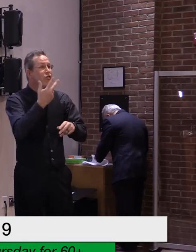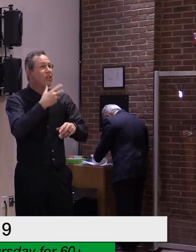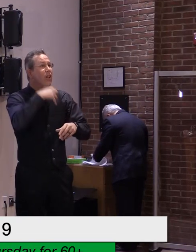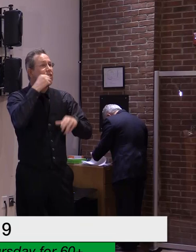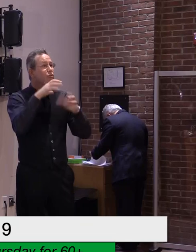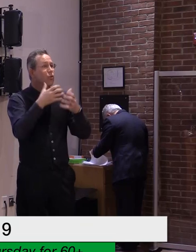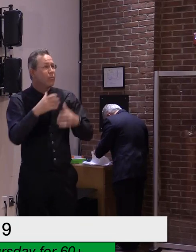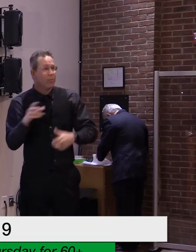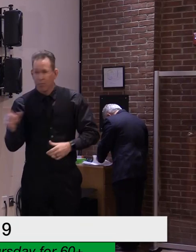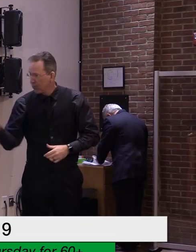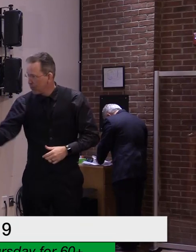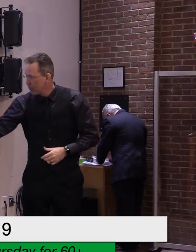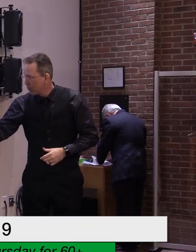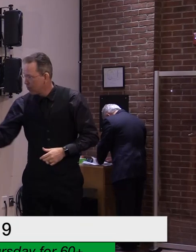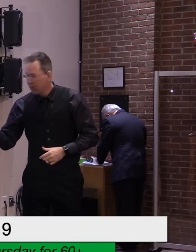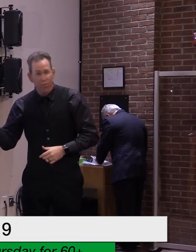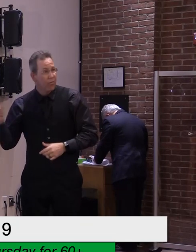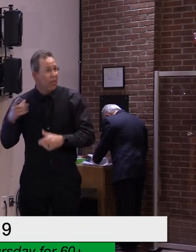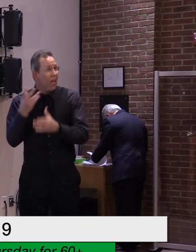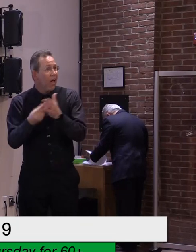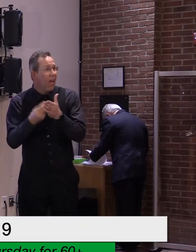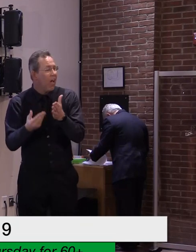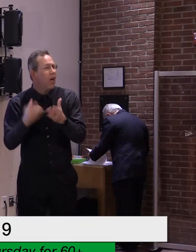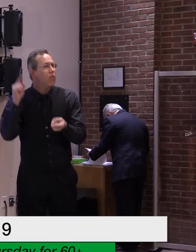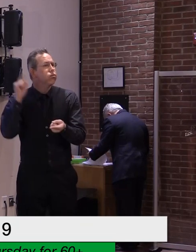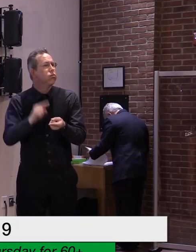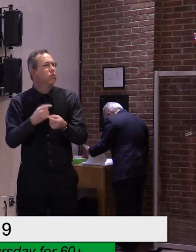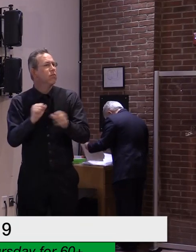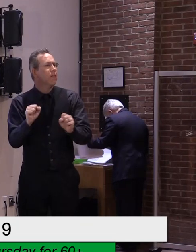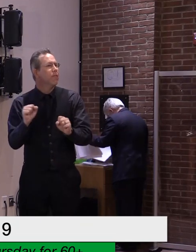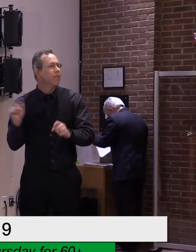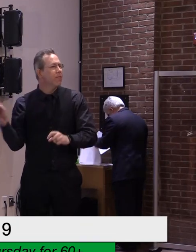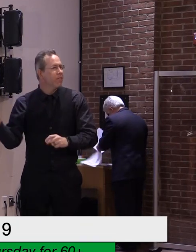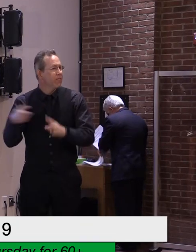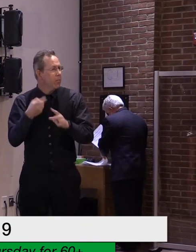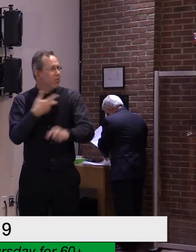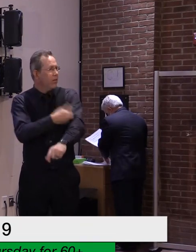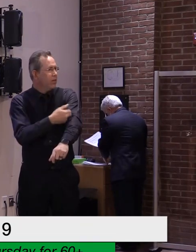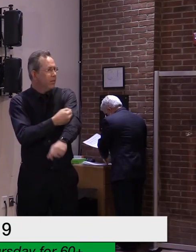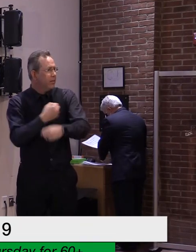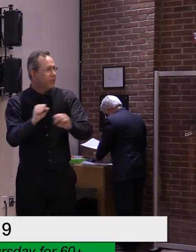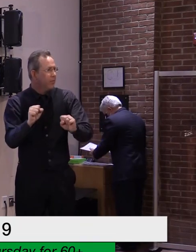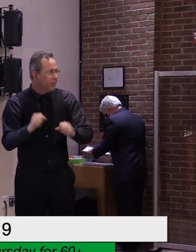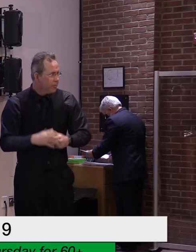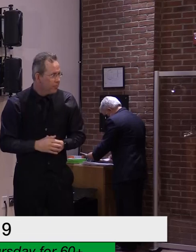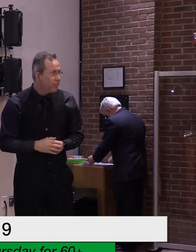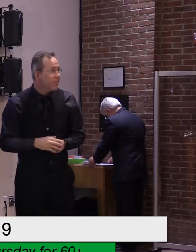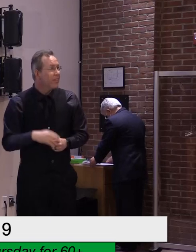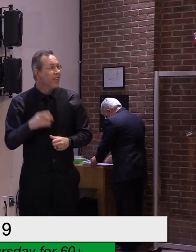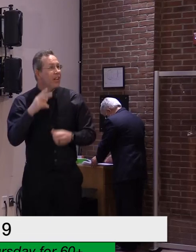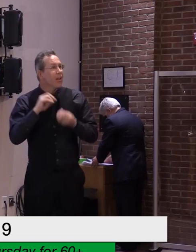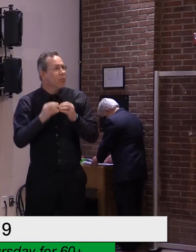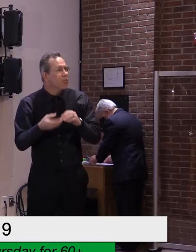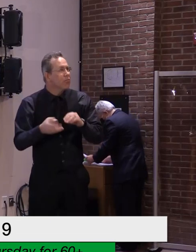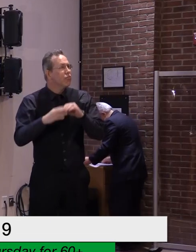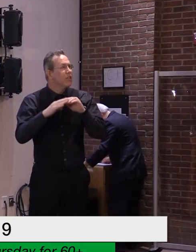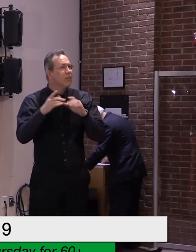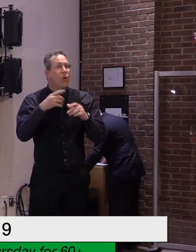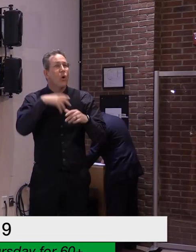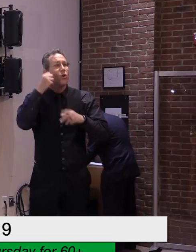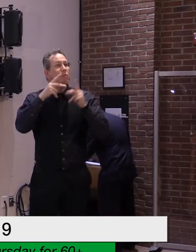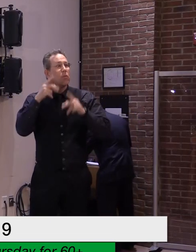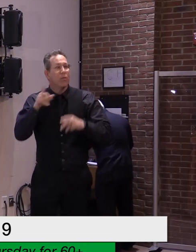get vaccinated. As Secretary Smith mentioned, the uptake among our oldest residents, who are also our